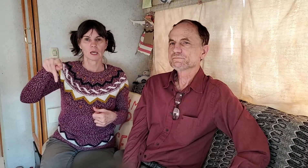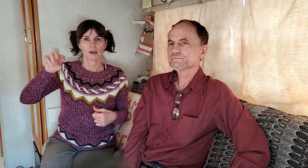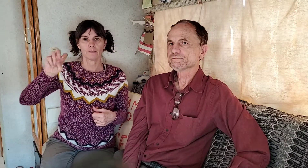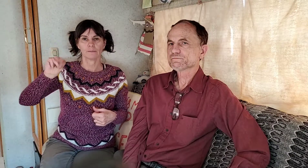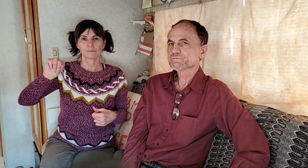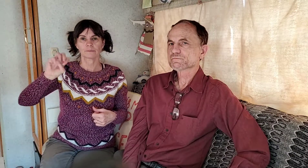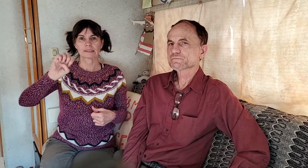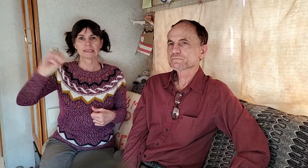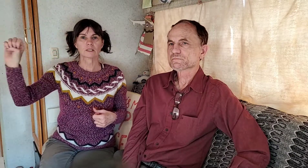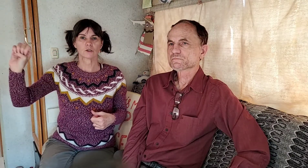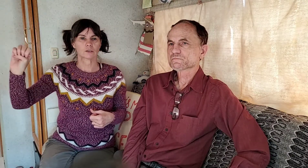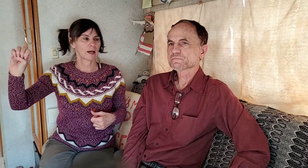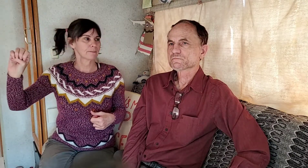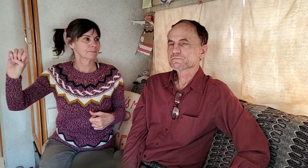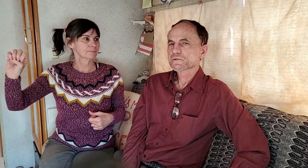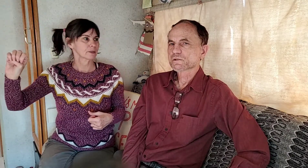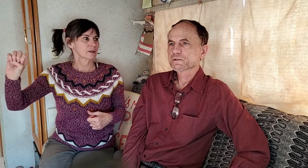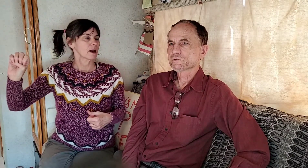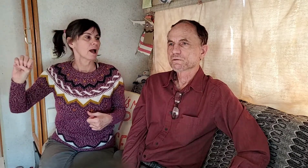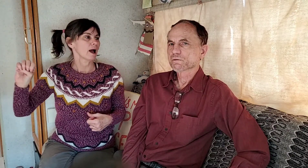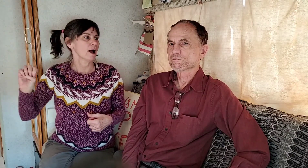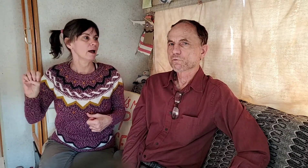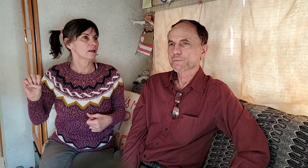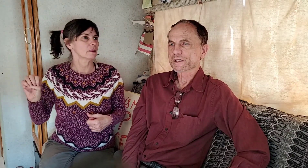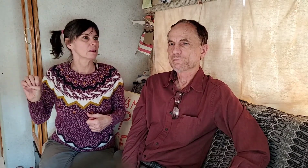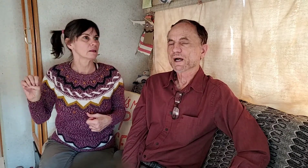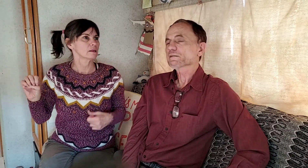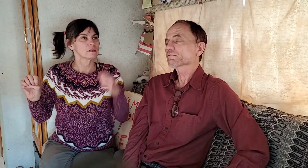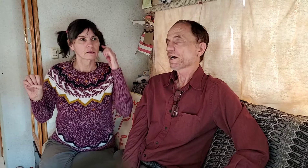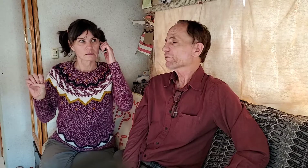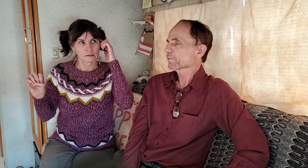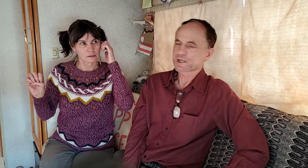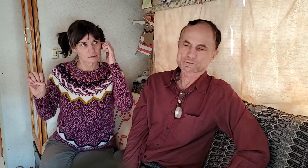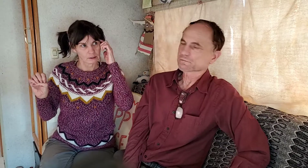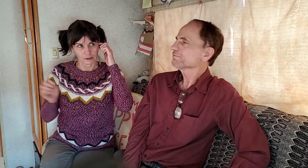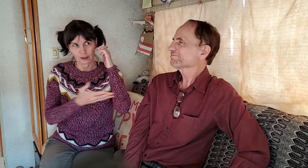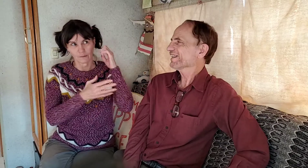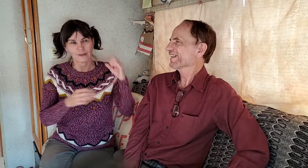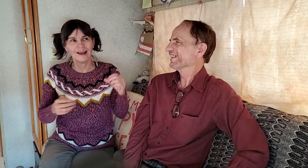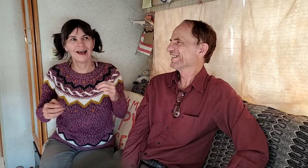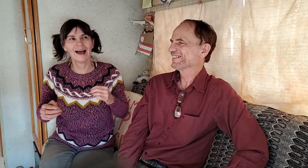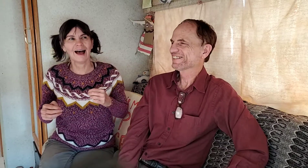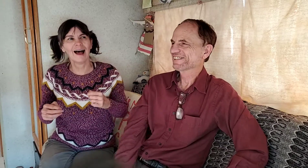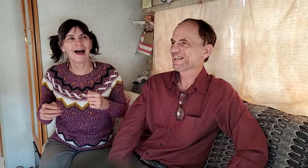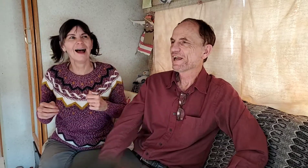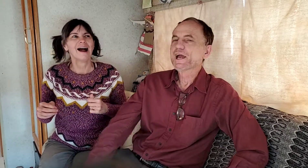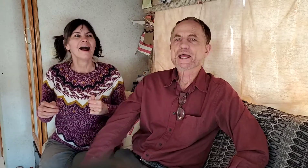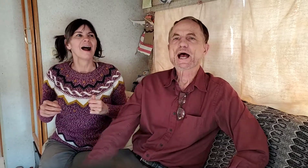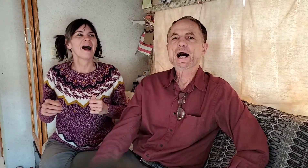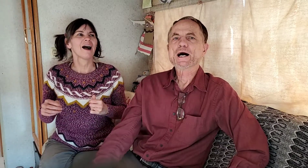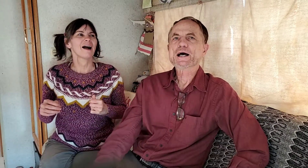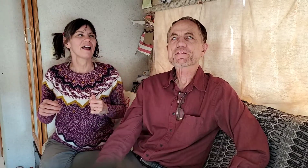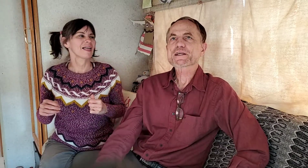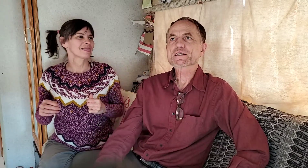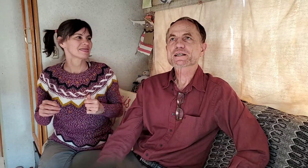p.m. Eastern time. 4 p.m. Mountain, 5 p.m. Central. There you go. I think it's I